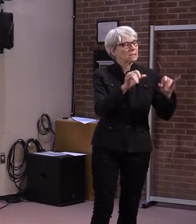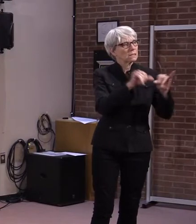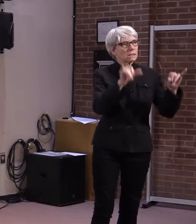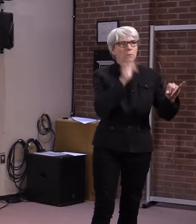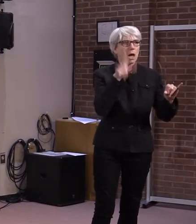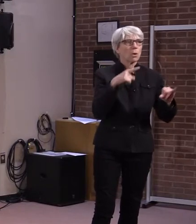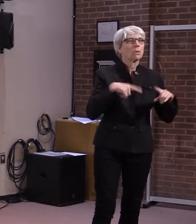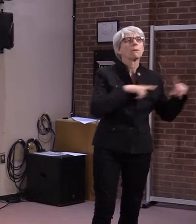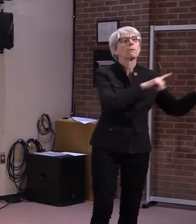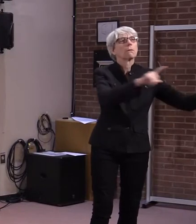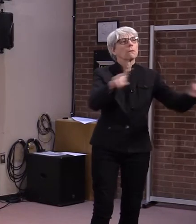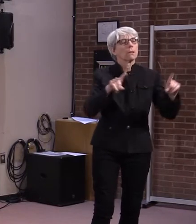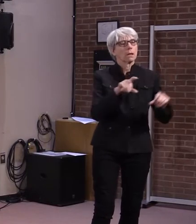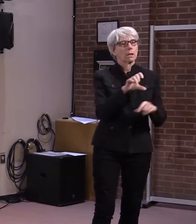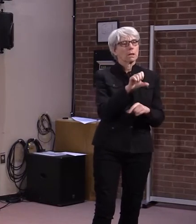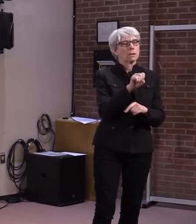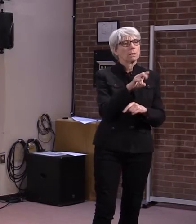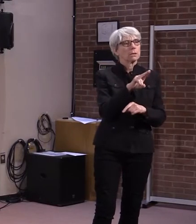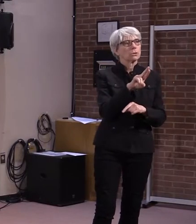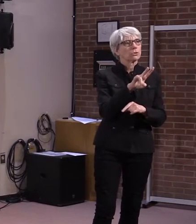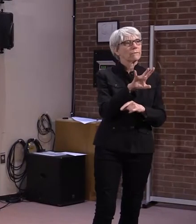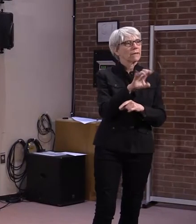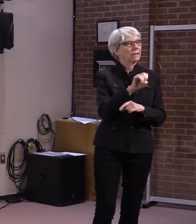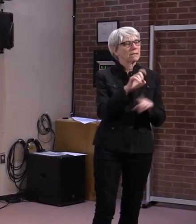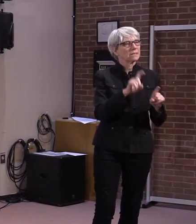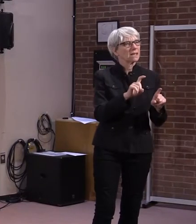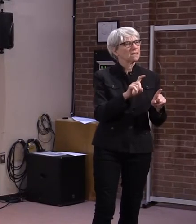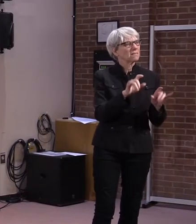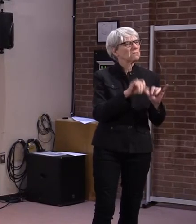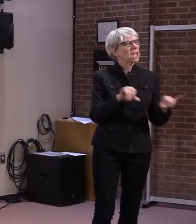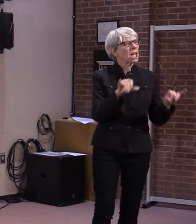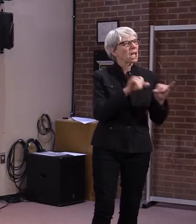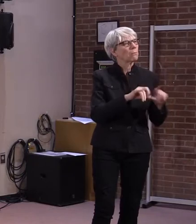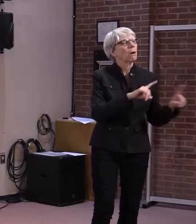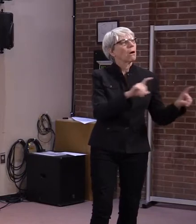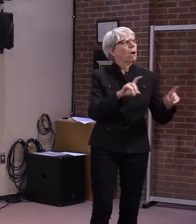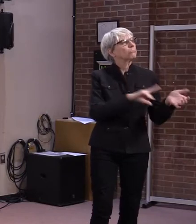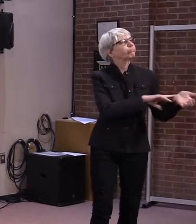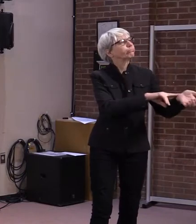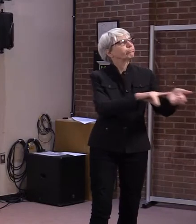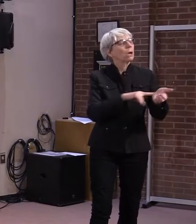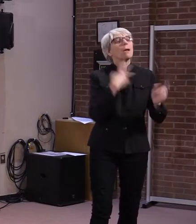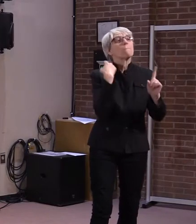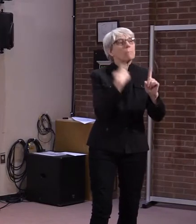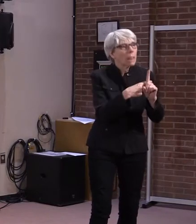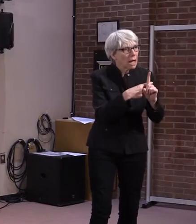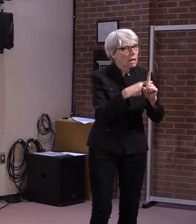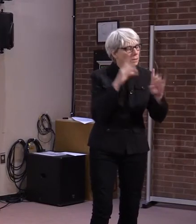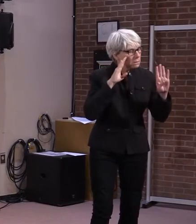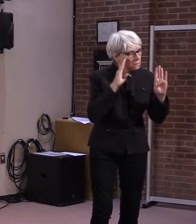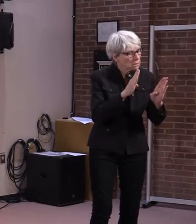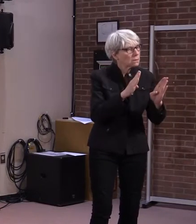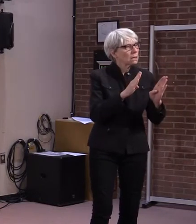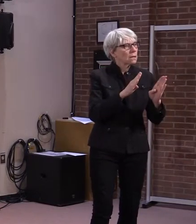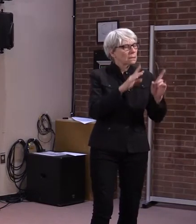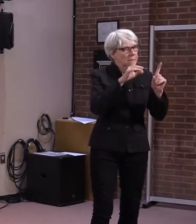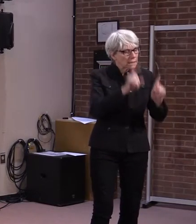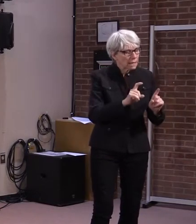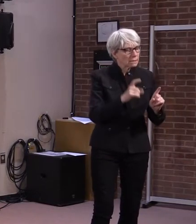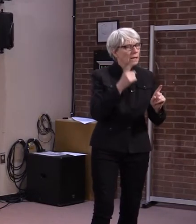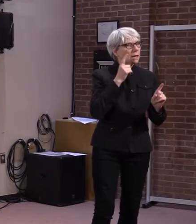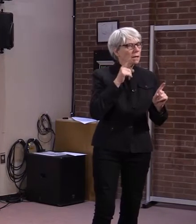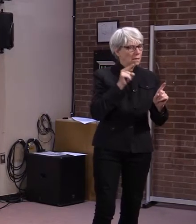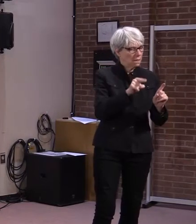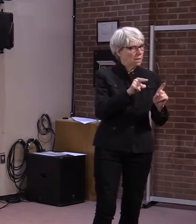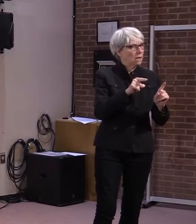will include ongoing surveillance testing, as we have discussed in the past, plus we are piloting at several